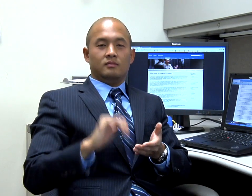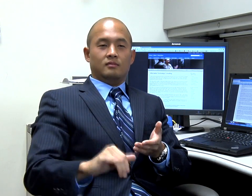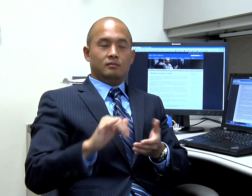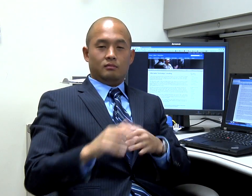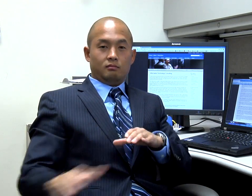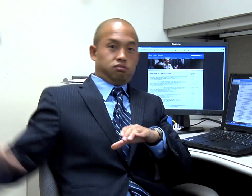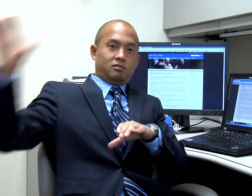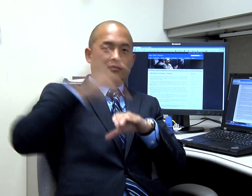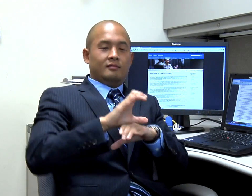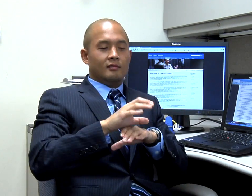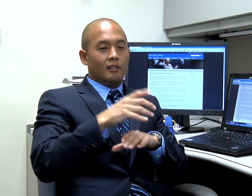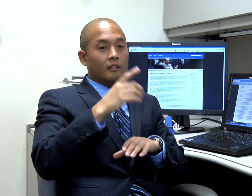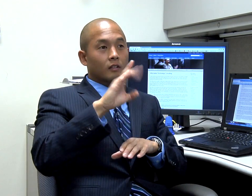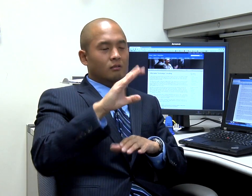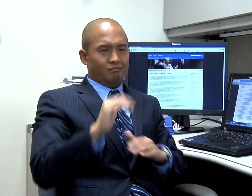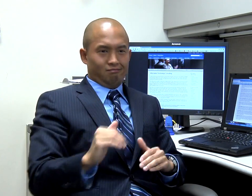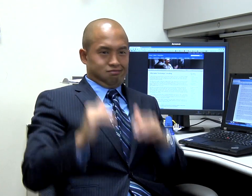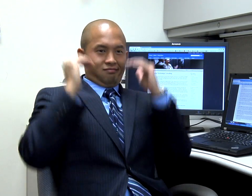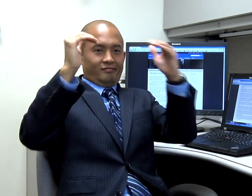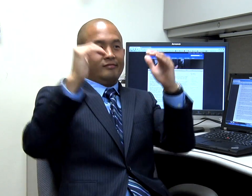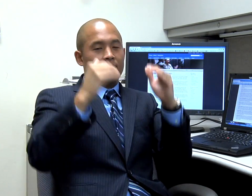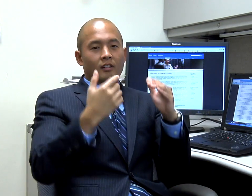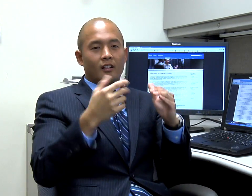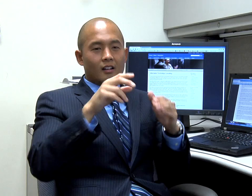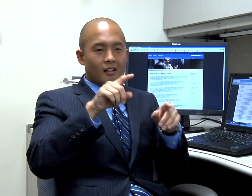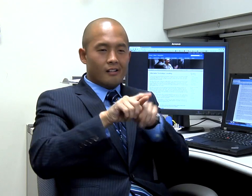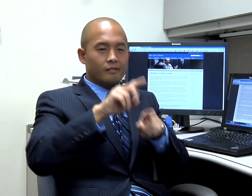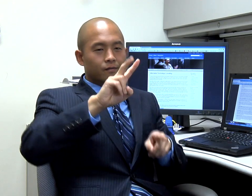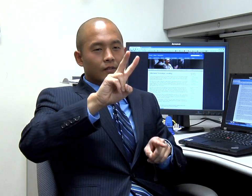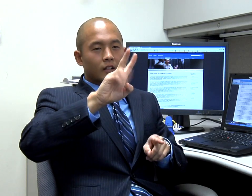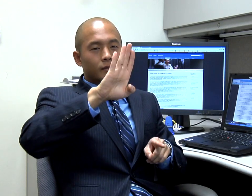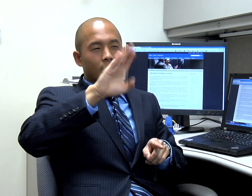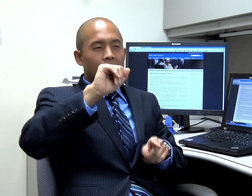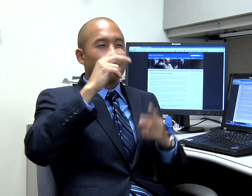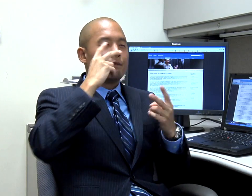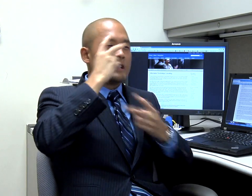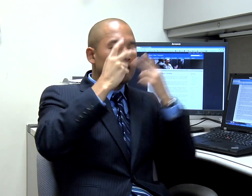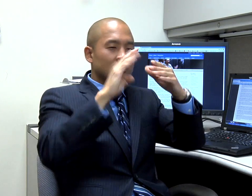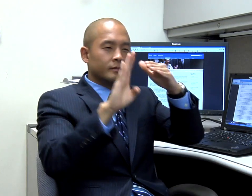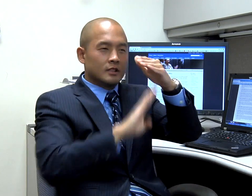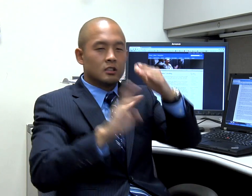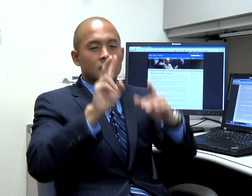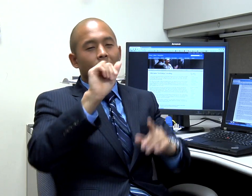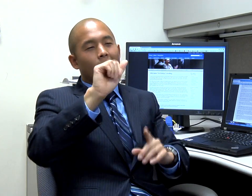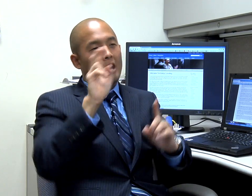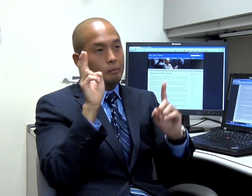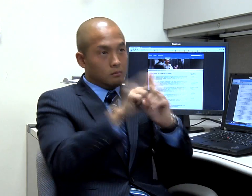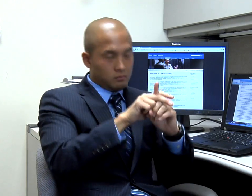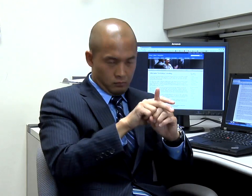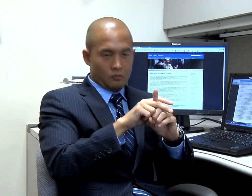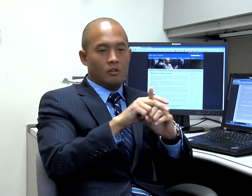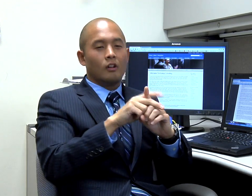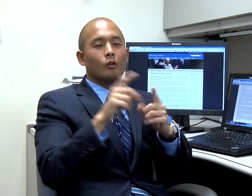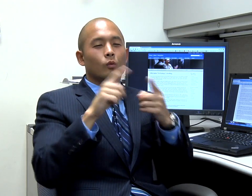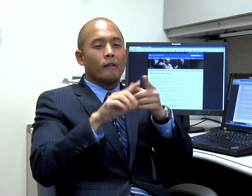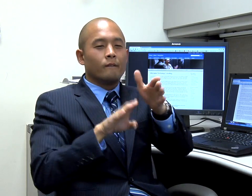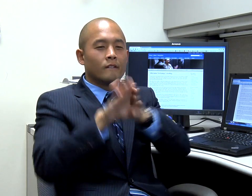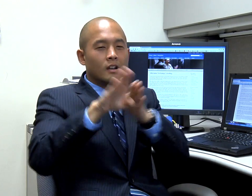programming at Gallaudet and basic database and bringing that over to Booz Allen, I've learned about the visual basic applications,